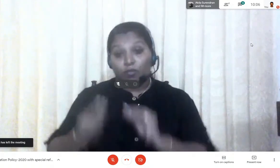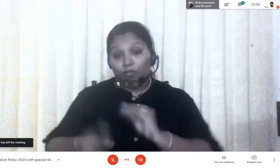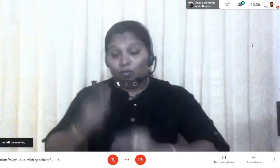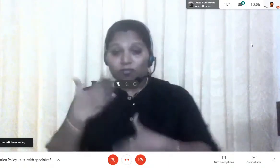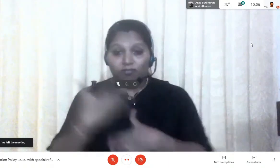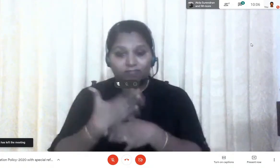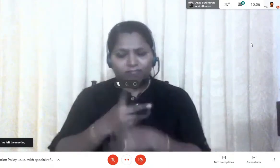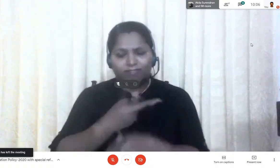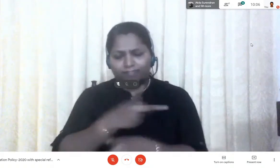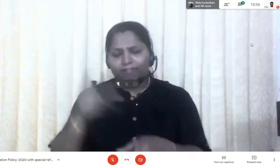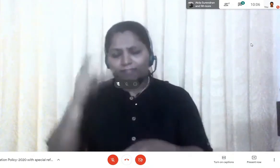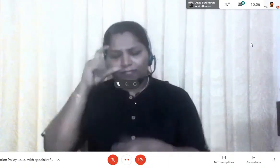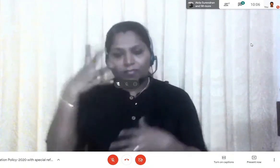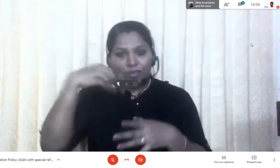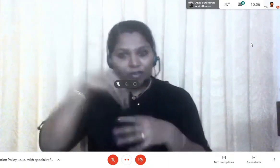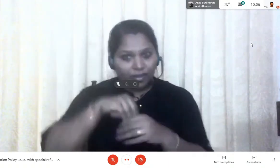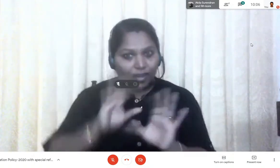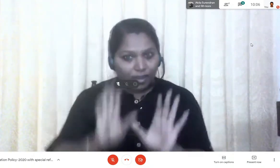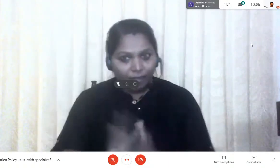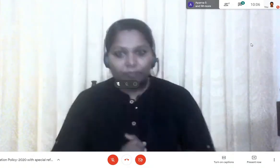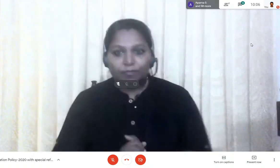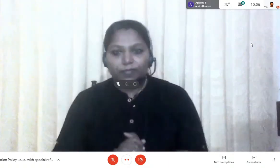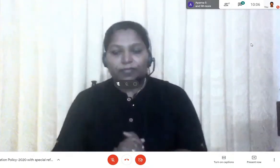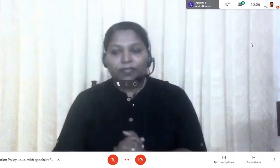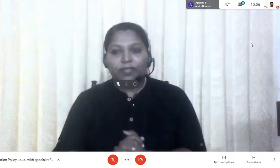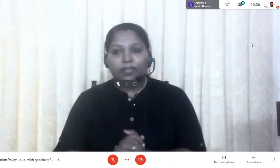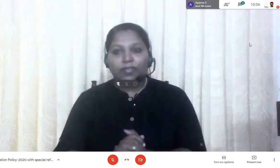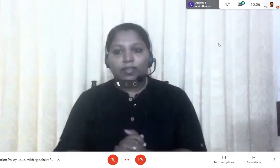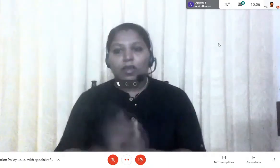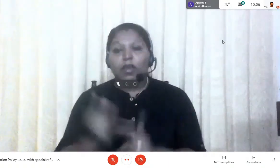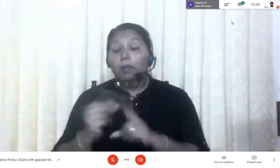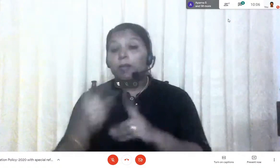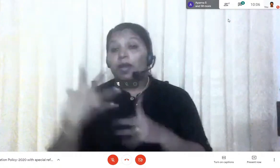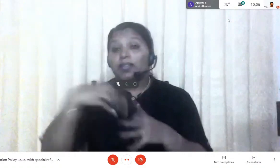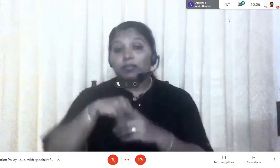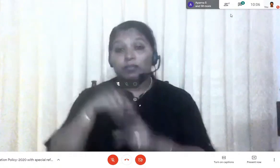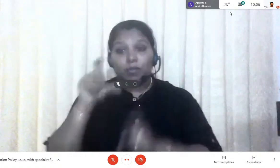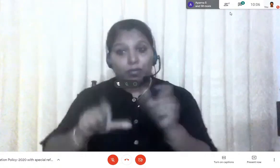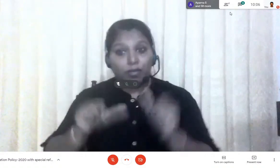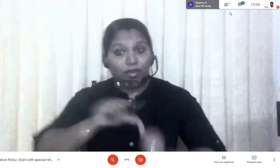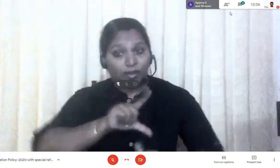On behalf of all those who are attending this webinar, I would like to welcome you, sir.